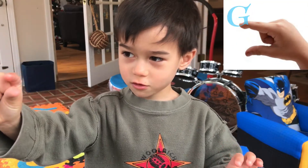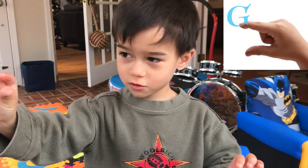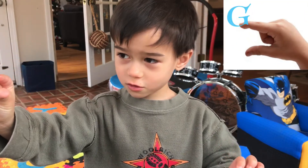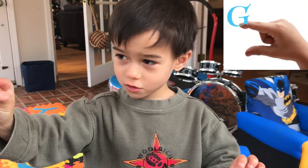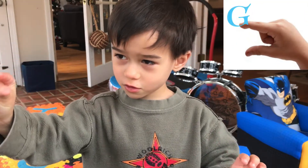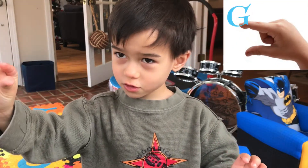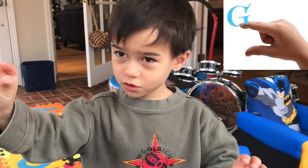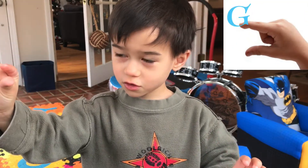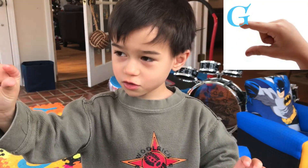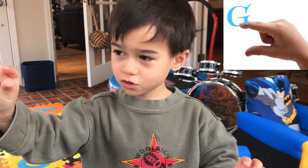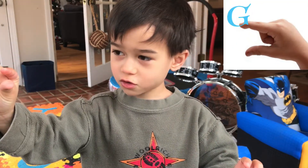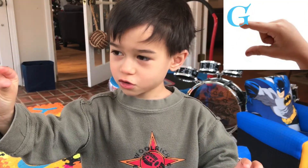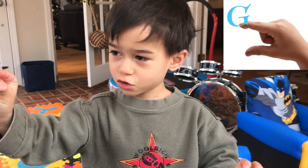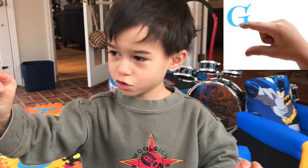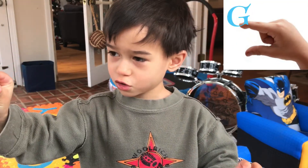That's right.